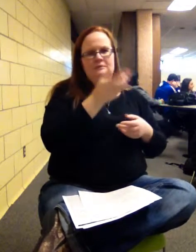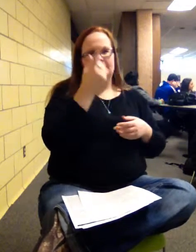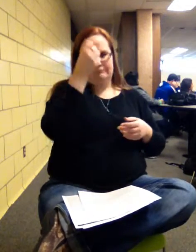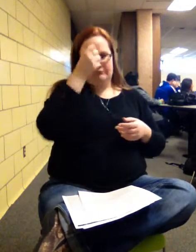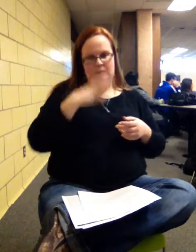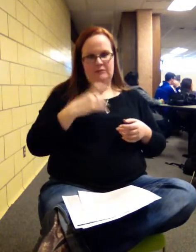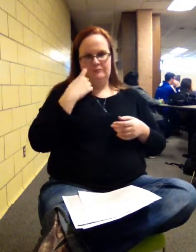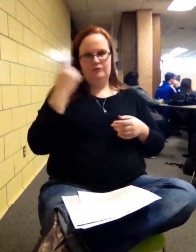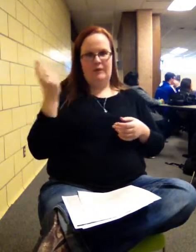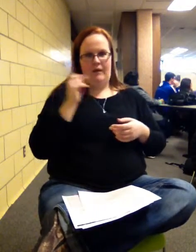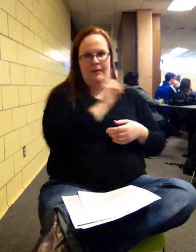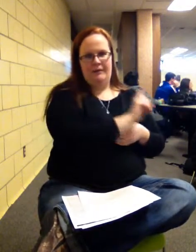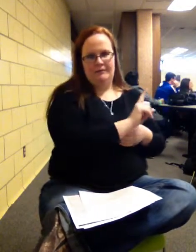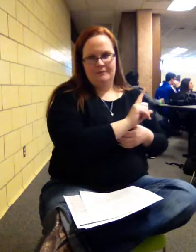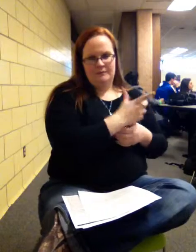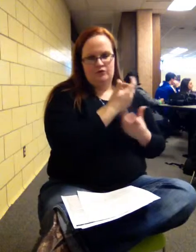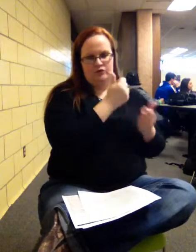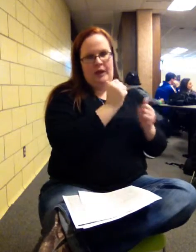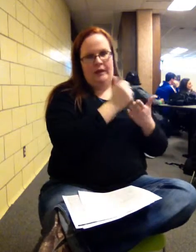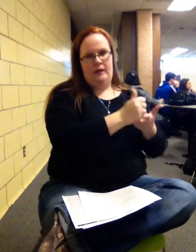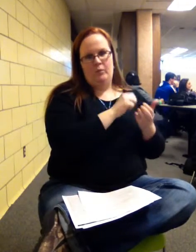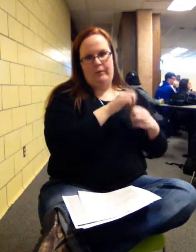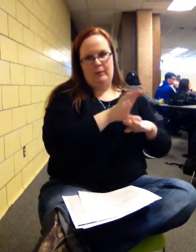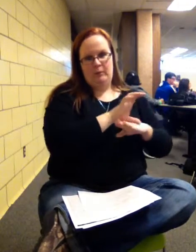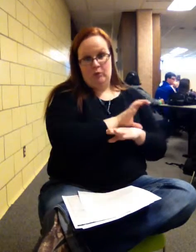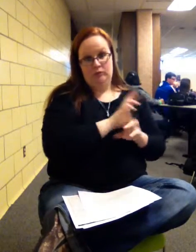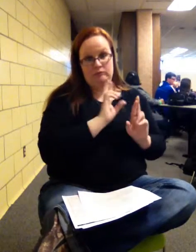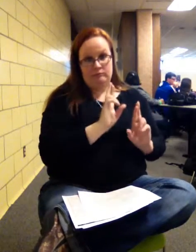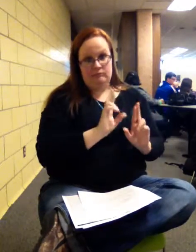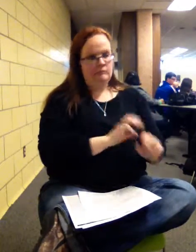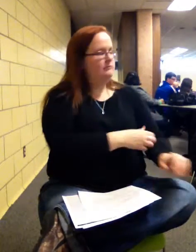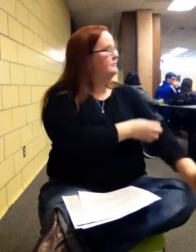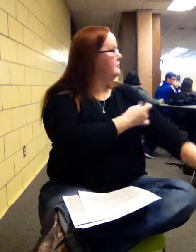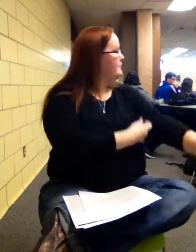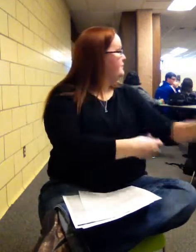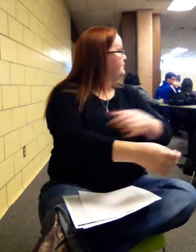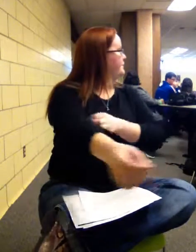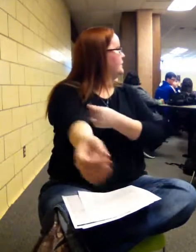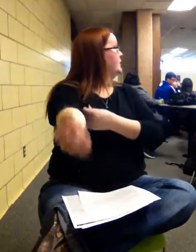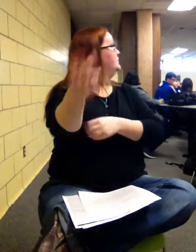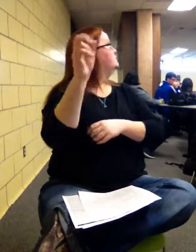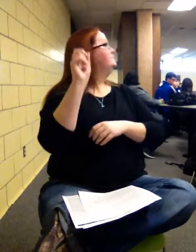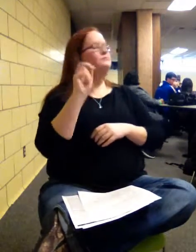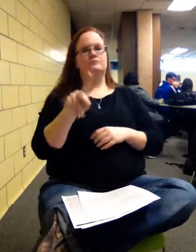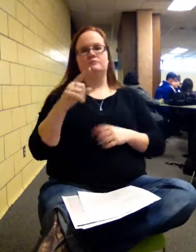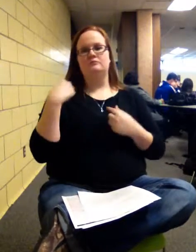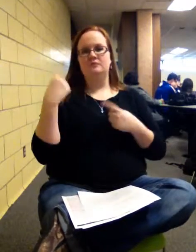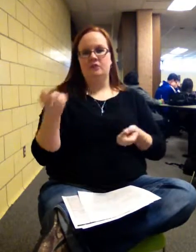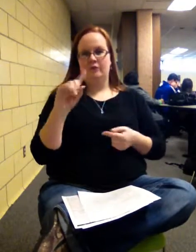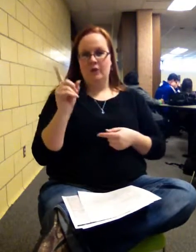changed the battery, but... Okay, Okay, so questions so far on what's going on?